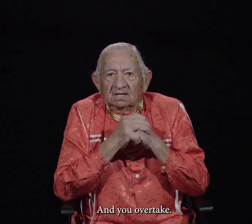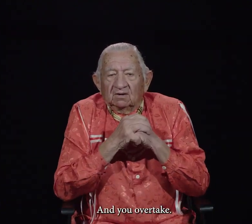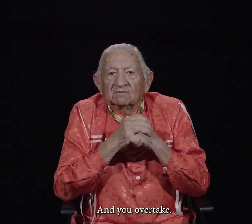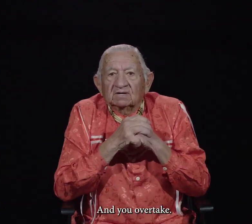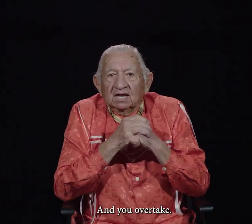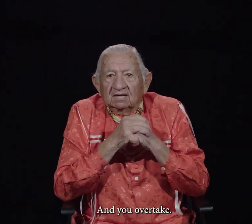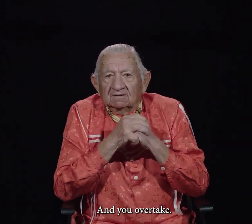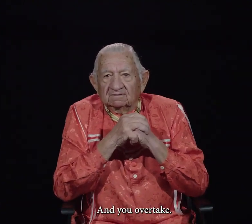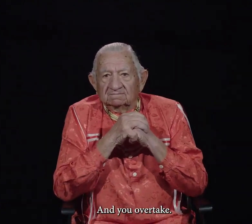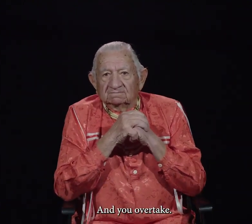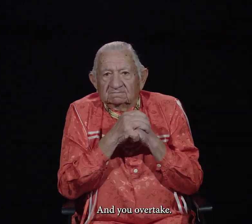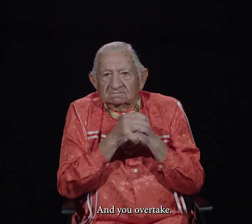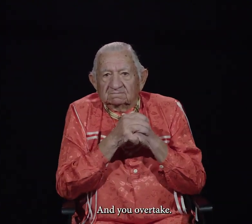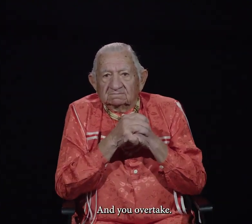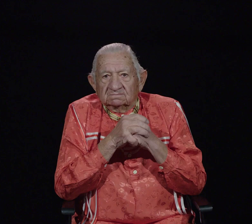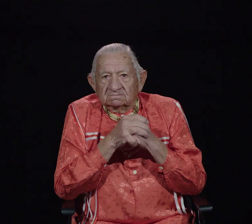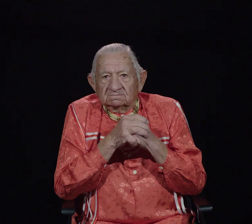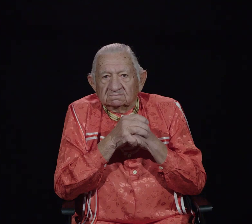you overtake.